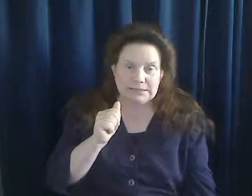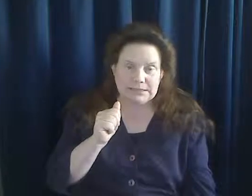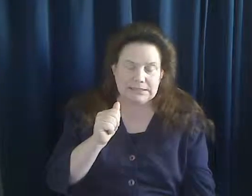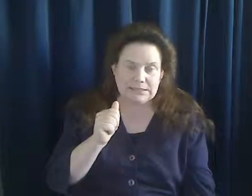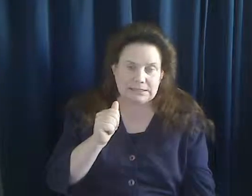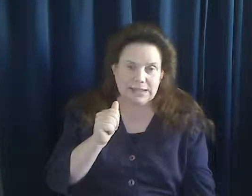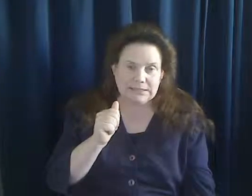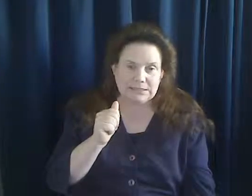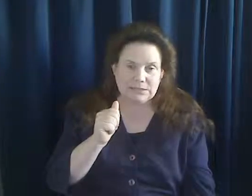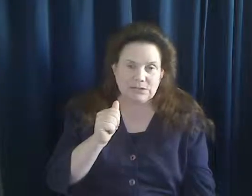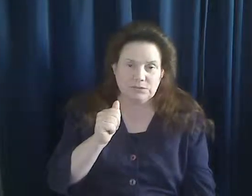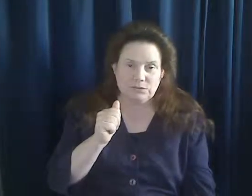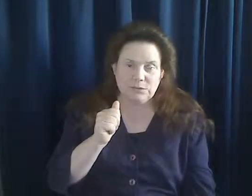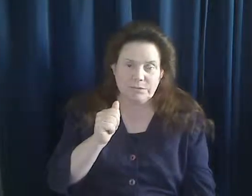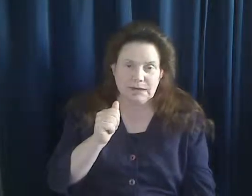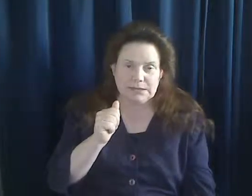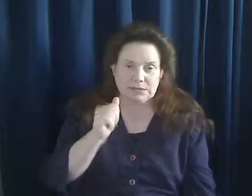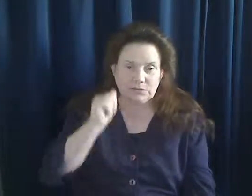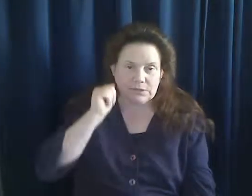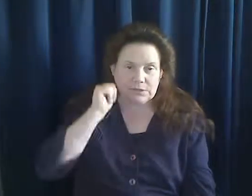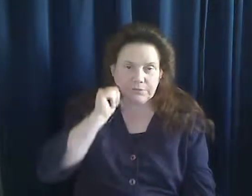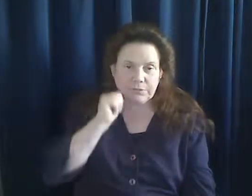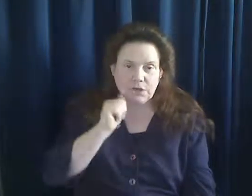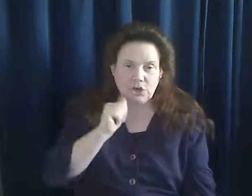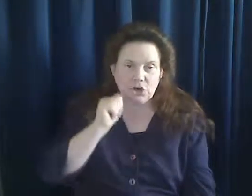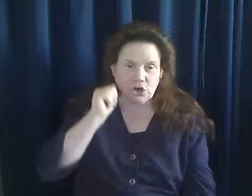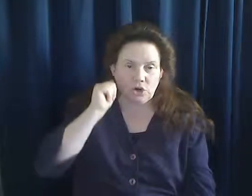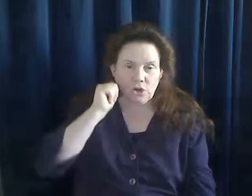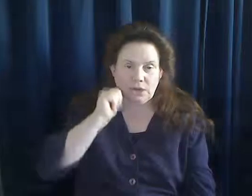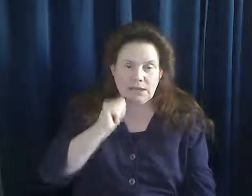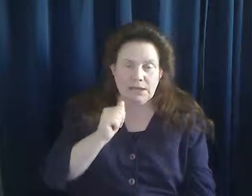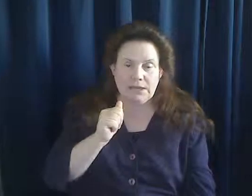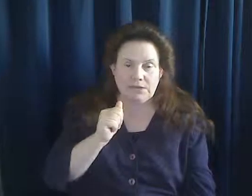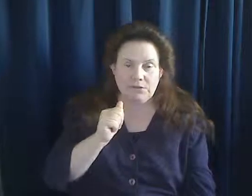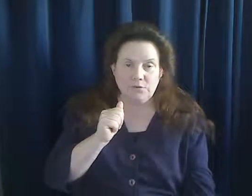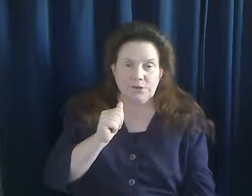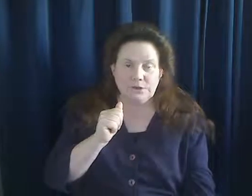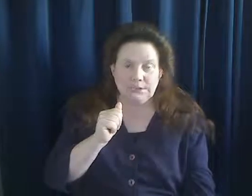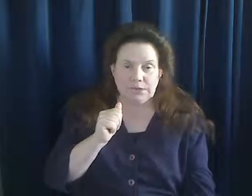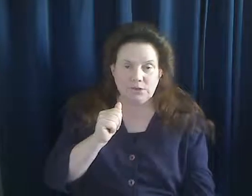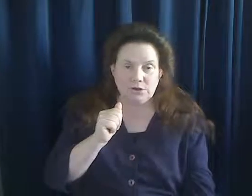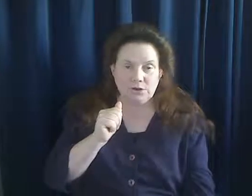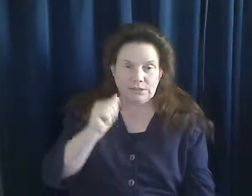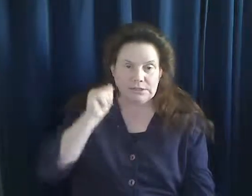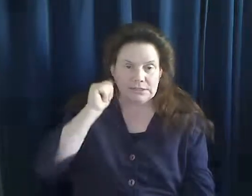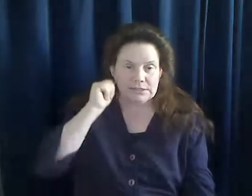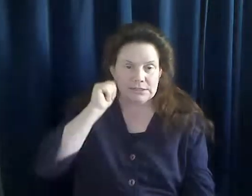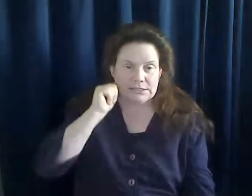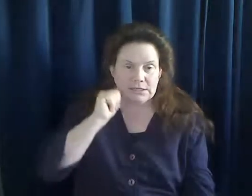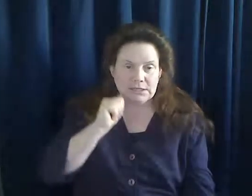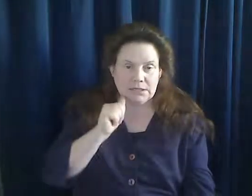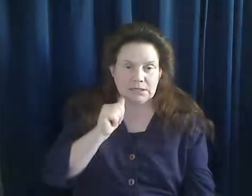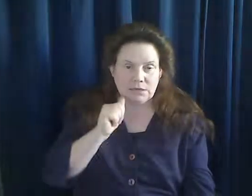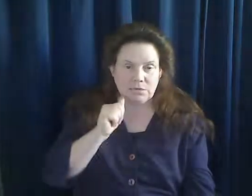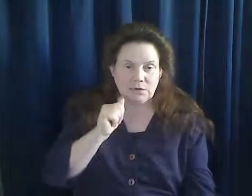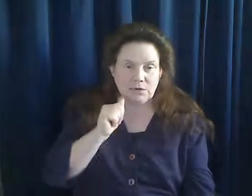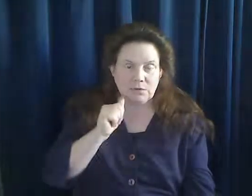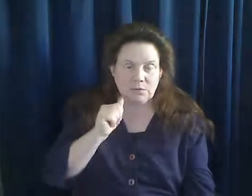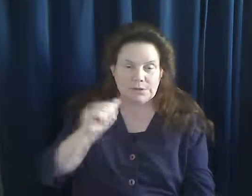and it has to do with the bonnet strings. Girl. Another way to sign girl is girl 1